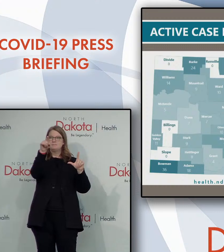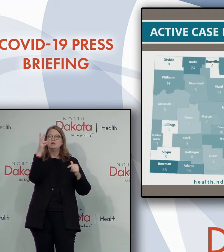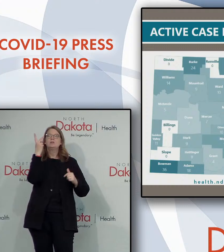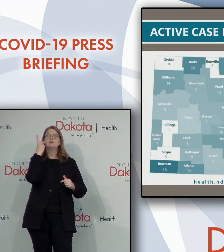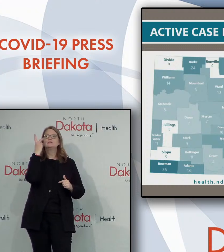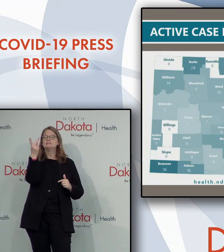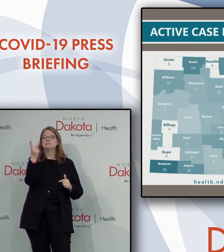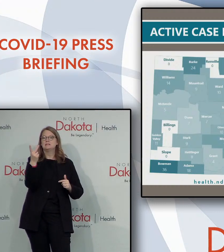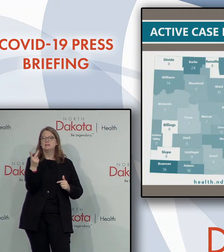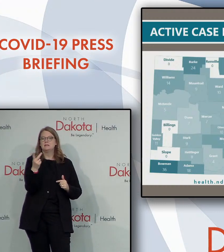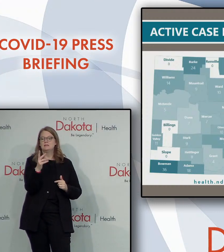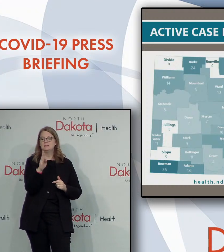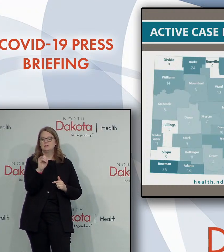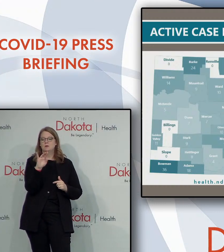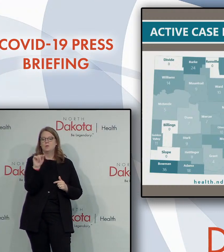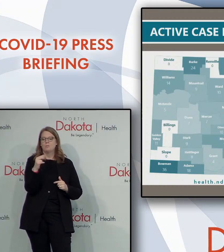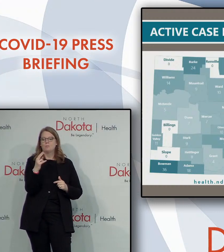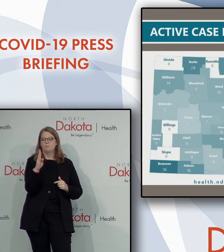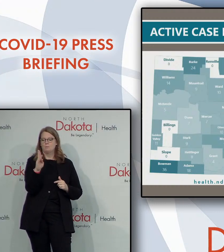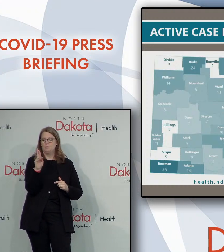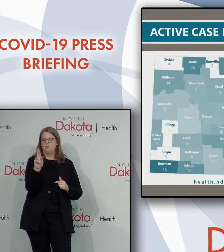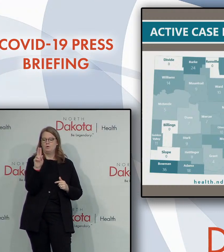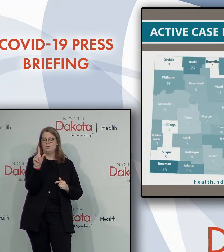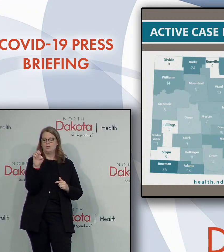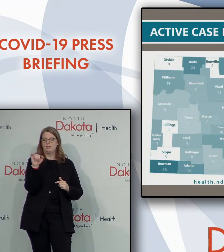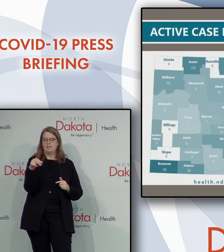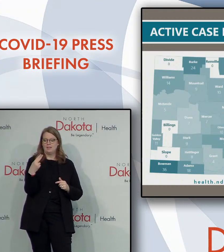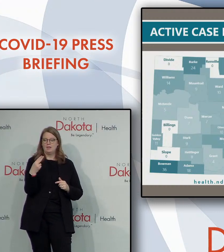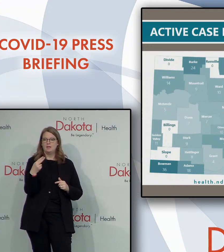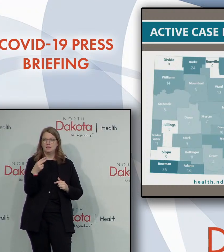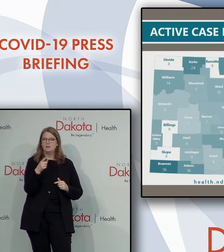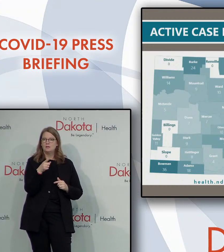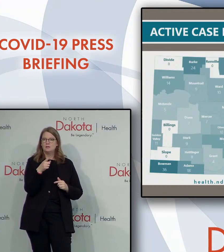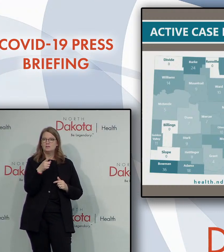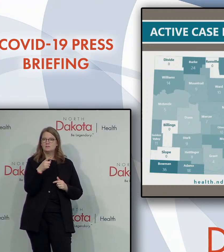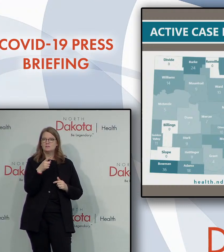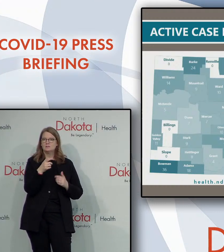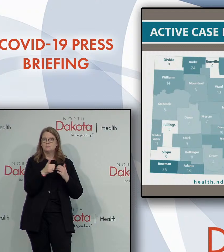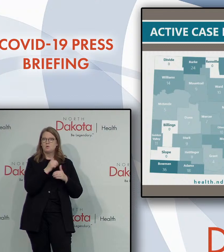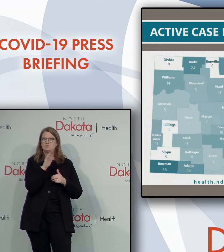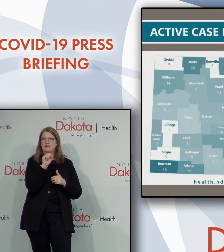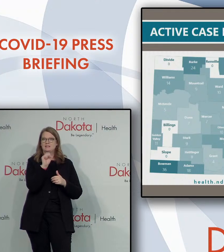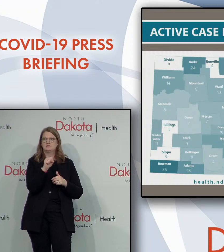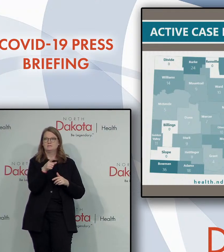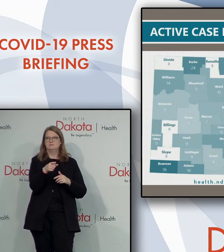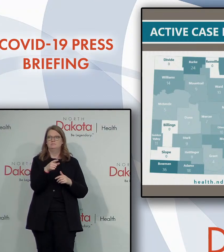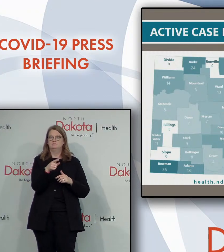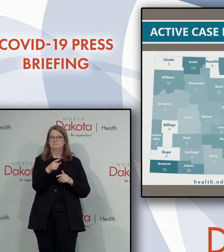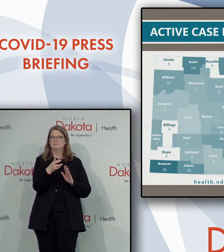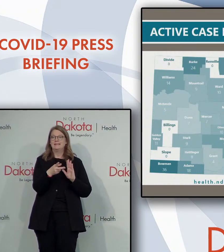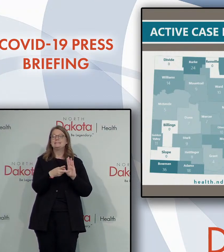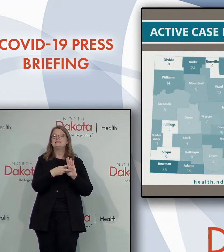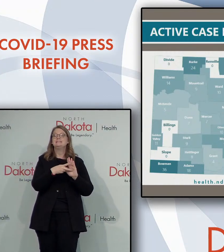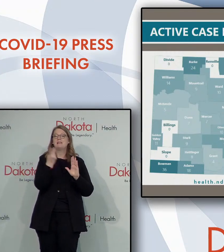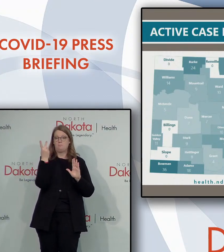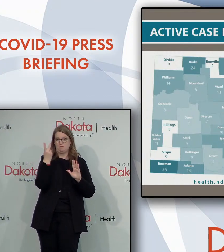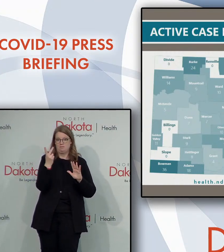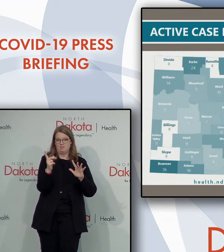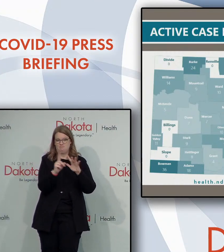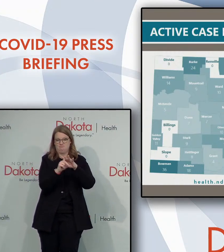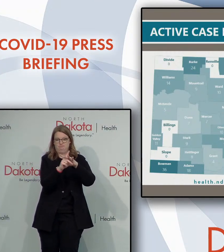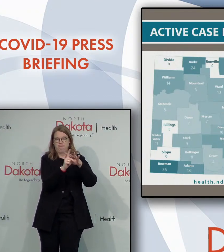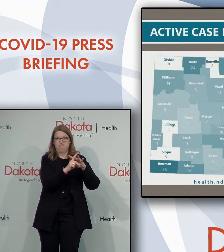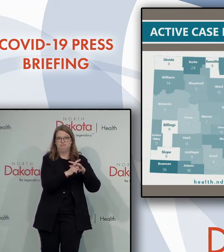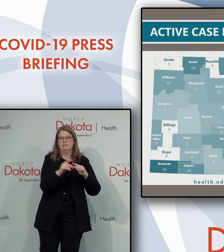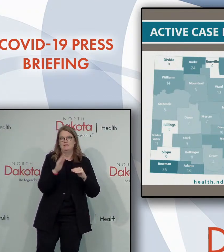that Burley is got about, well, it has the most cases. It's got about double the prevalence of Cass County.